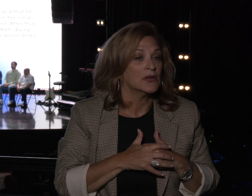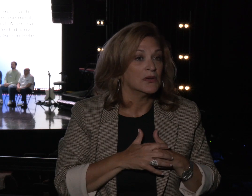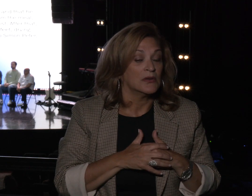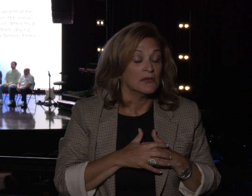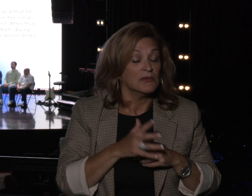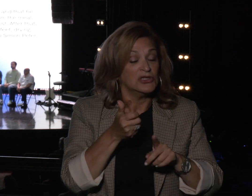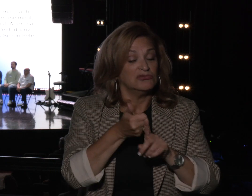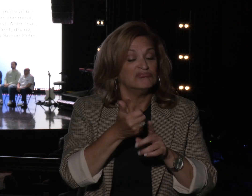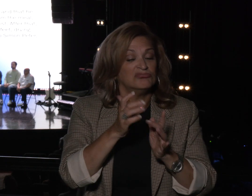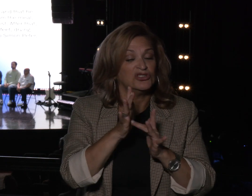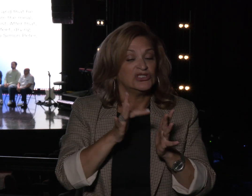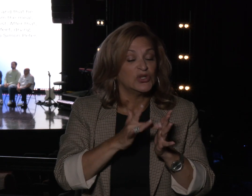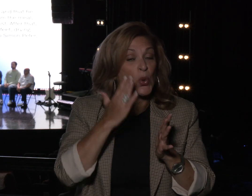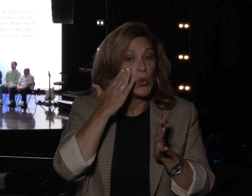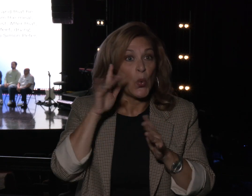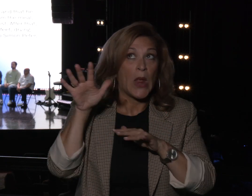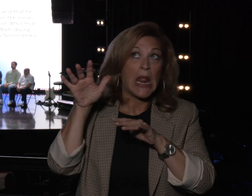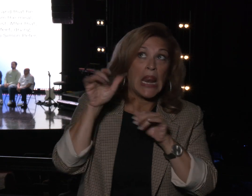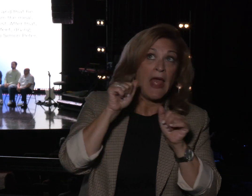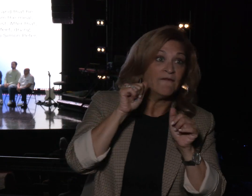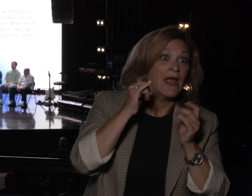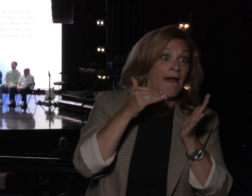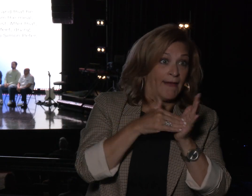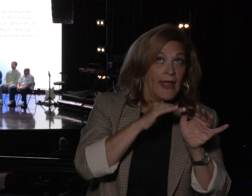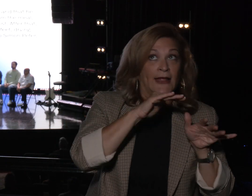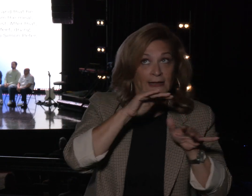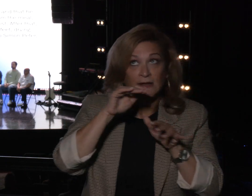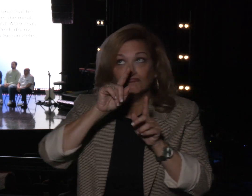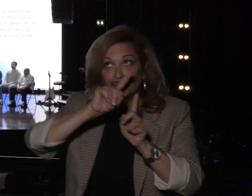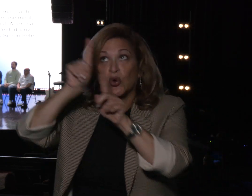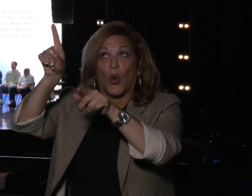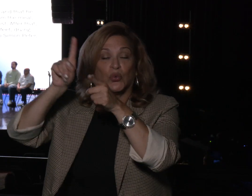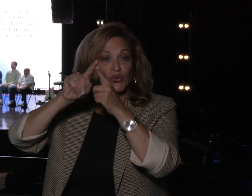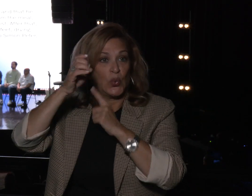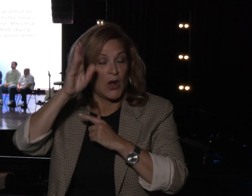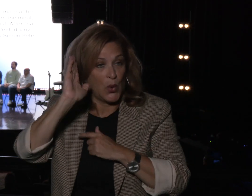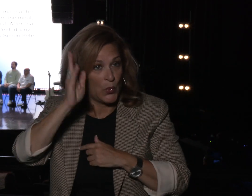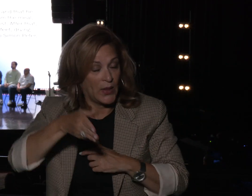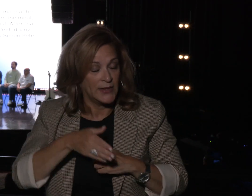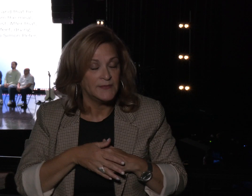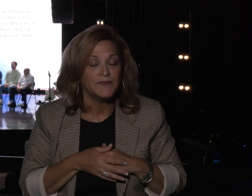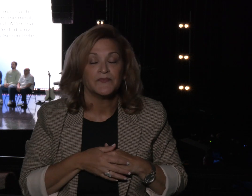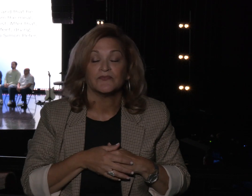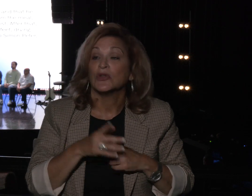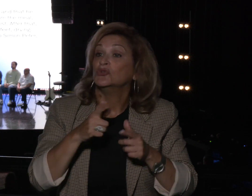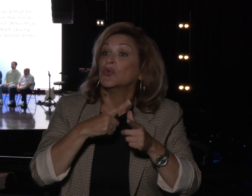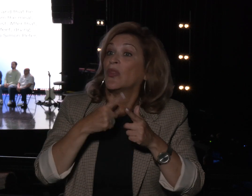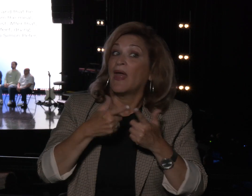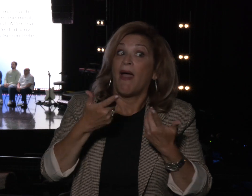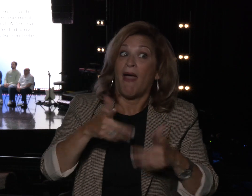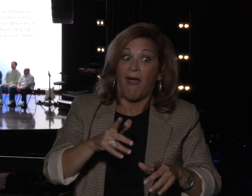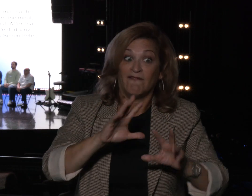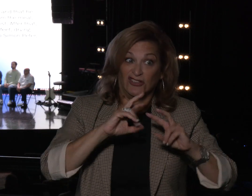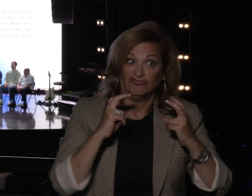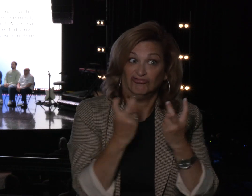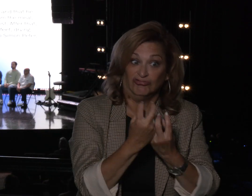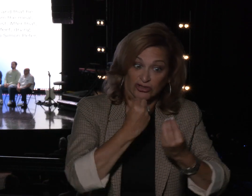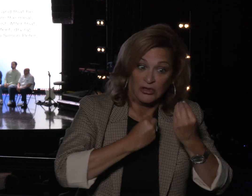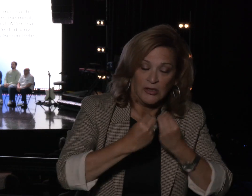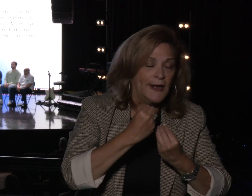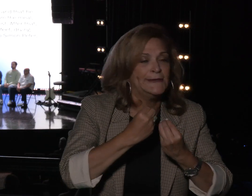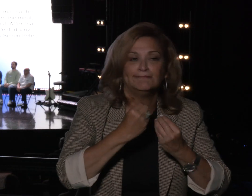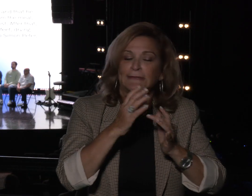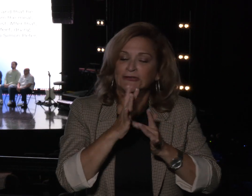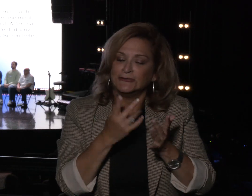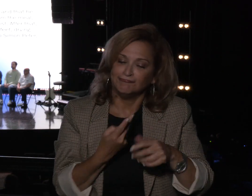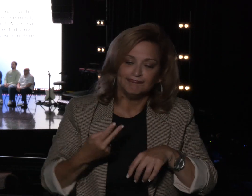to God. So he got up from the meal, took off his outer clothing. New King James Version says it laid aside his outer garments